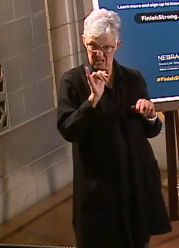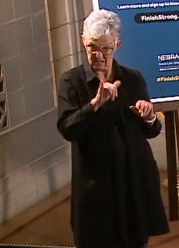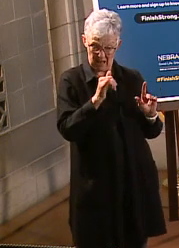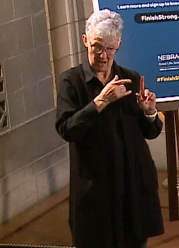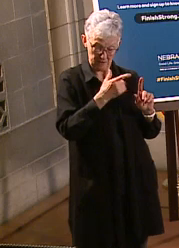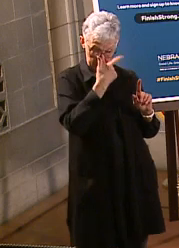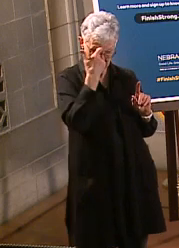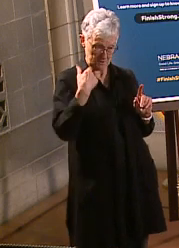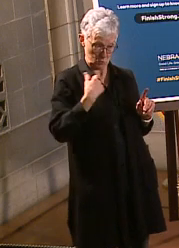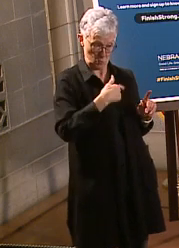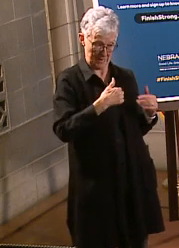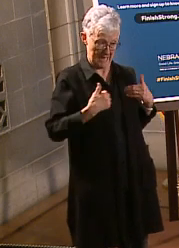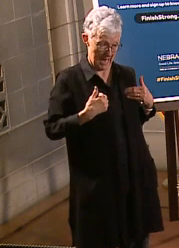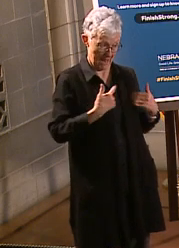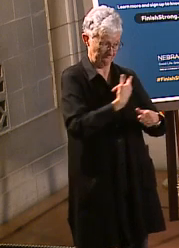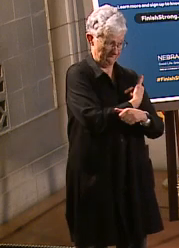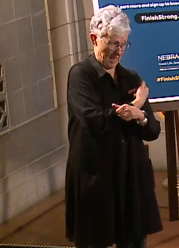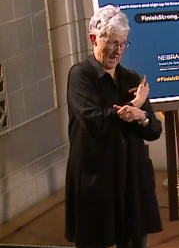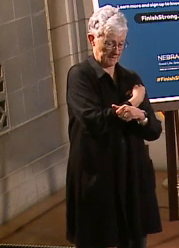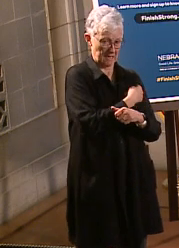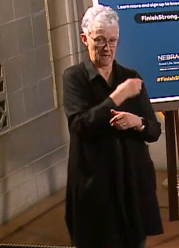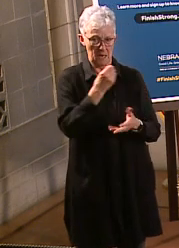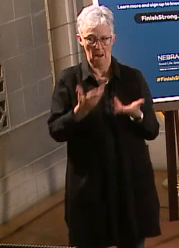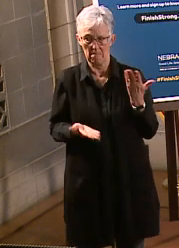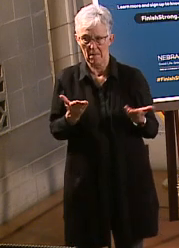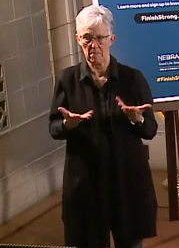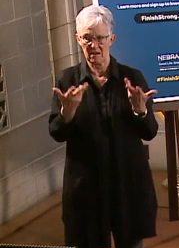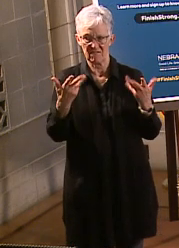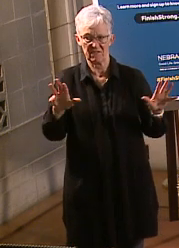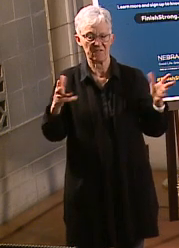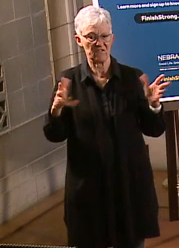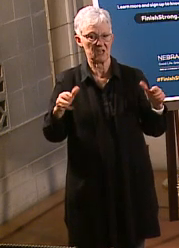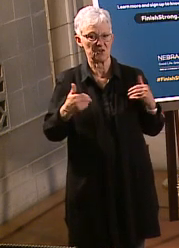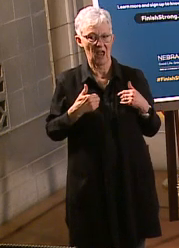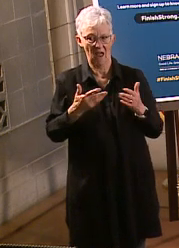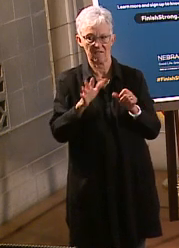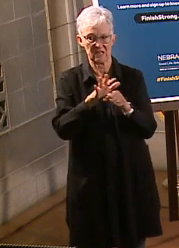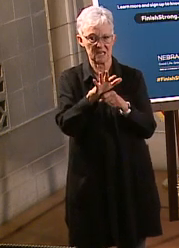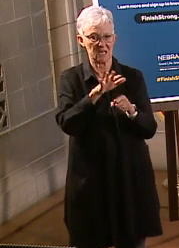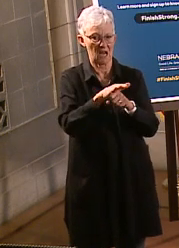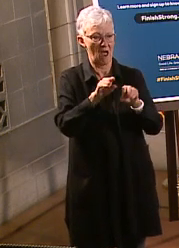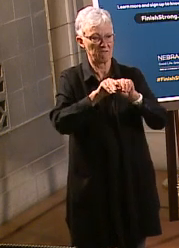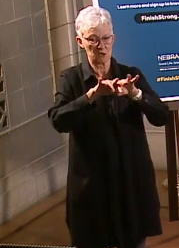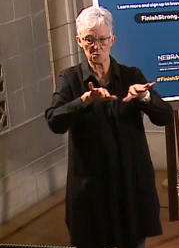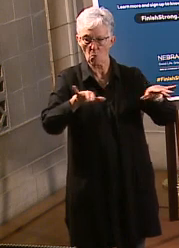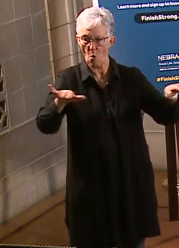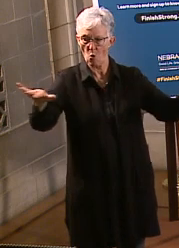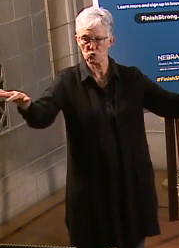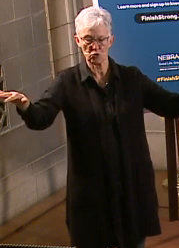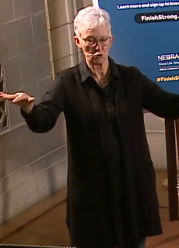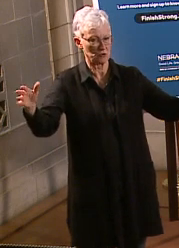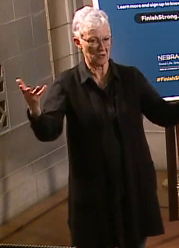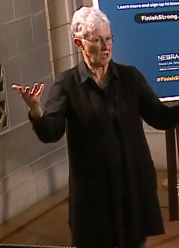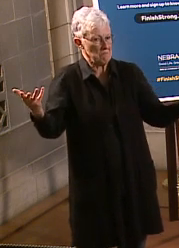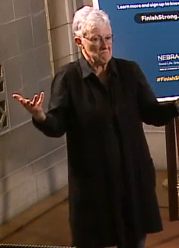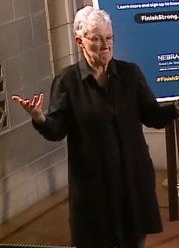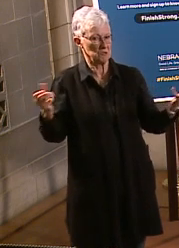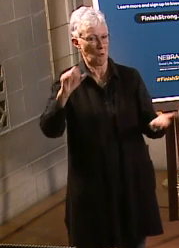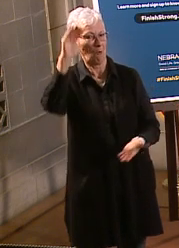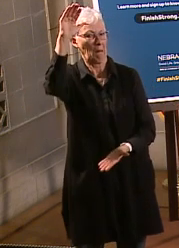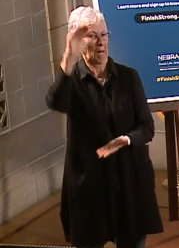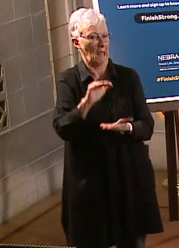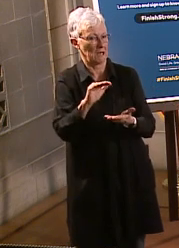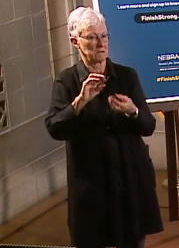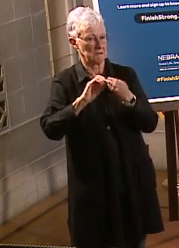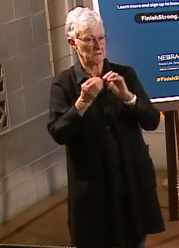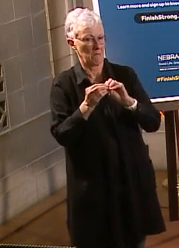more exposure to this virus than maybe we've been expected? So Andrew asked, why are hospitalizations going down?